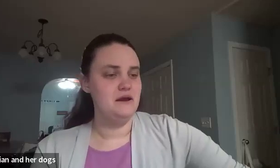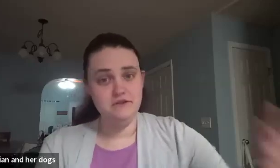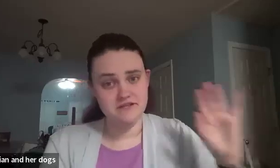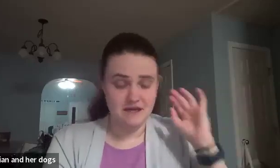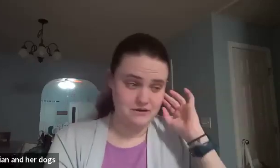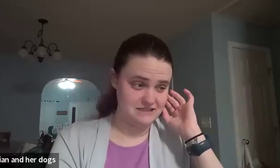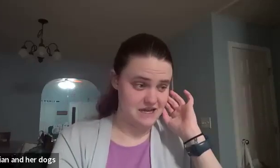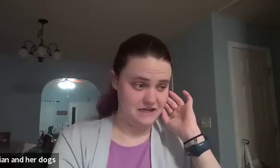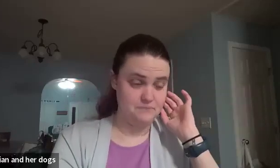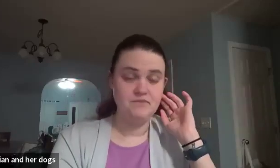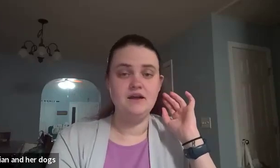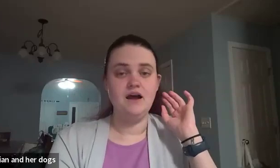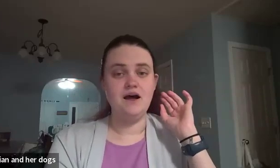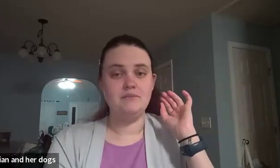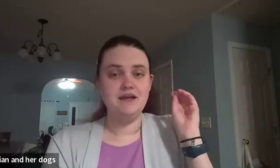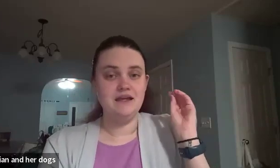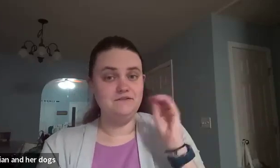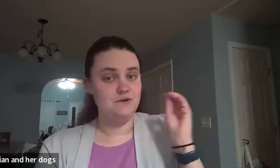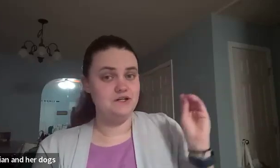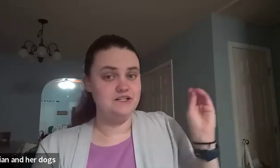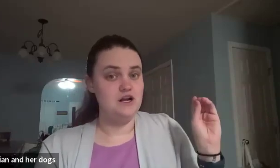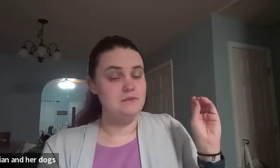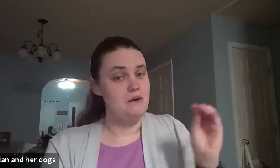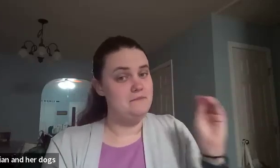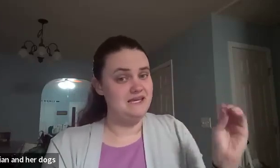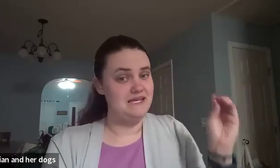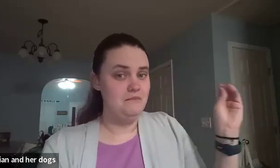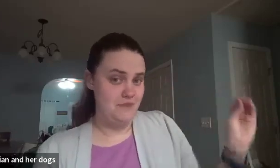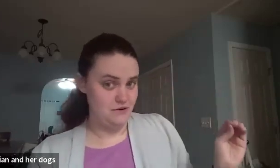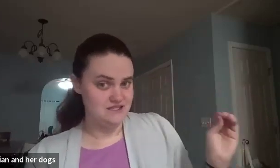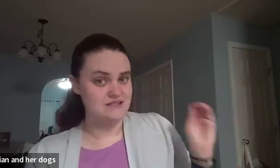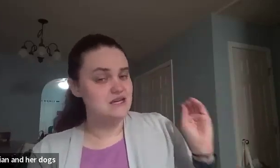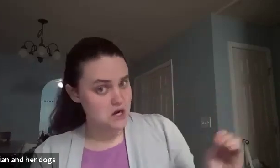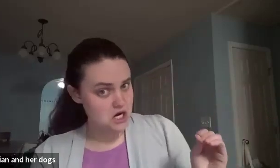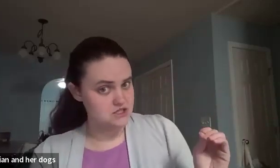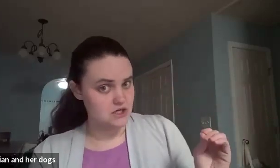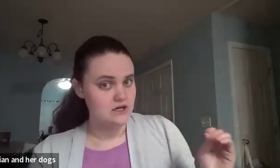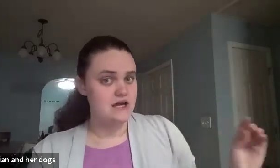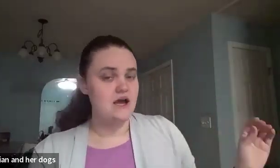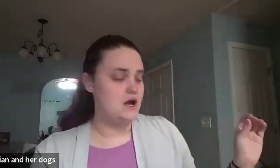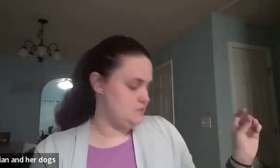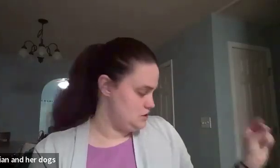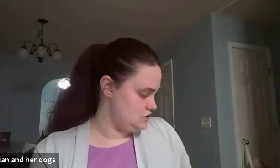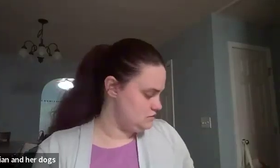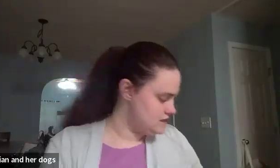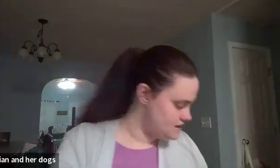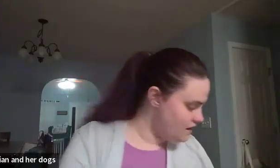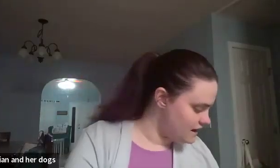Now with this, I always like to add here, if you were going to talk about Mickey Mouse, the character, you would